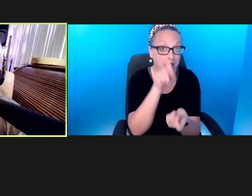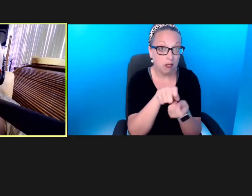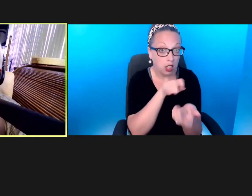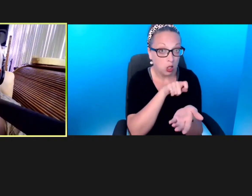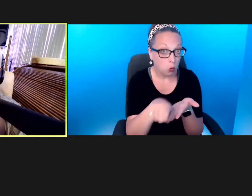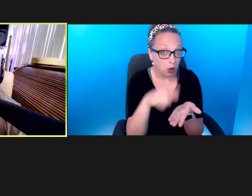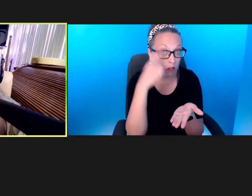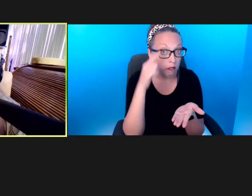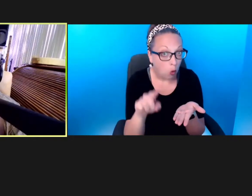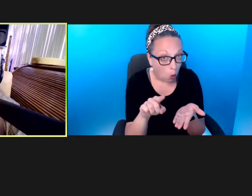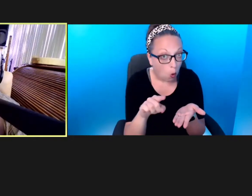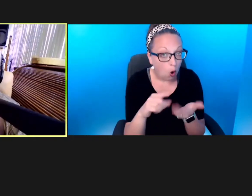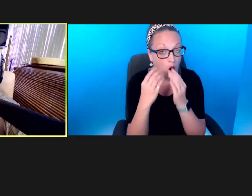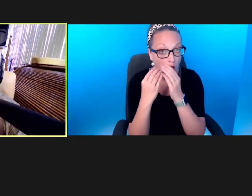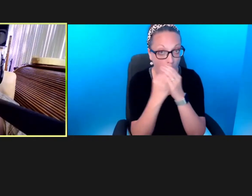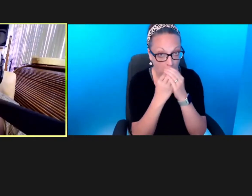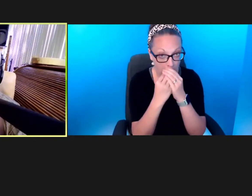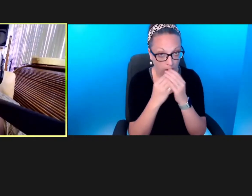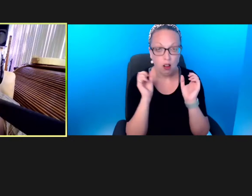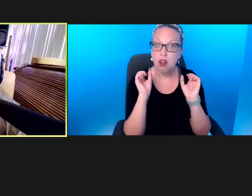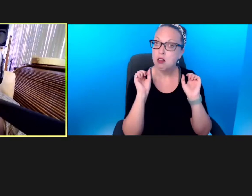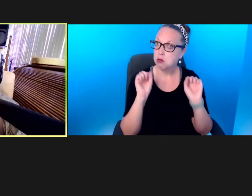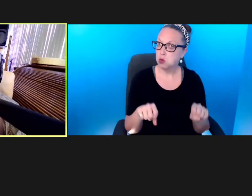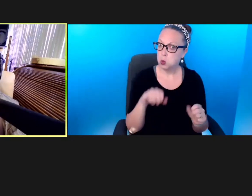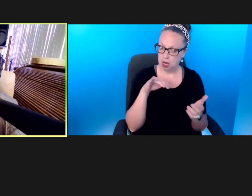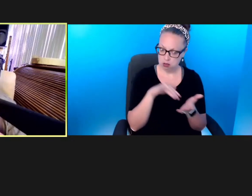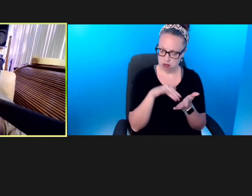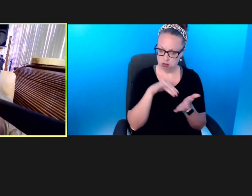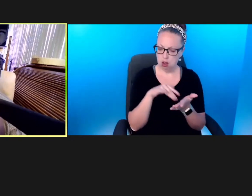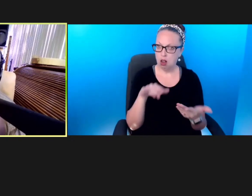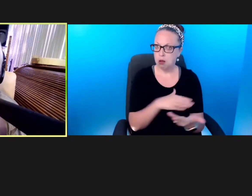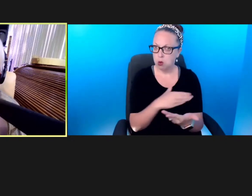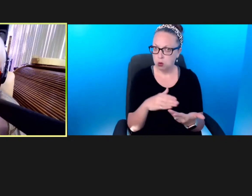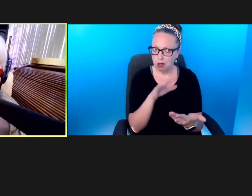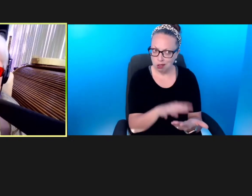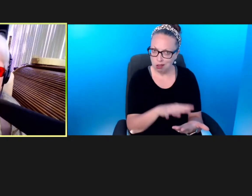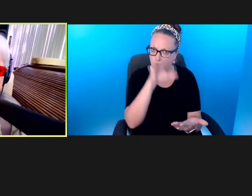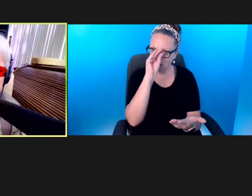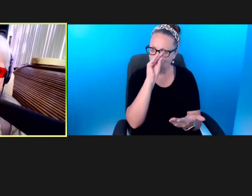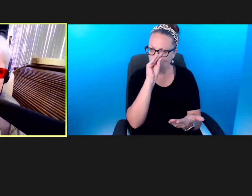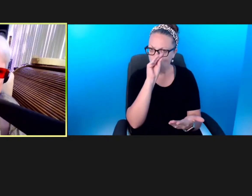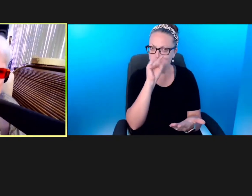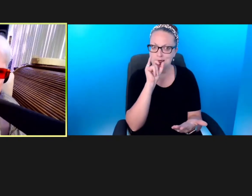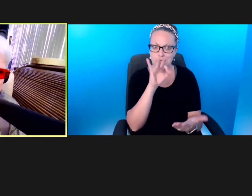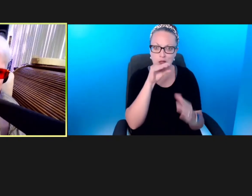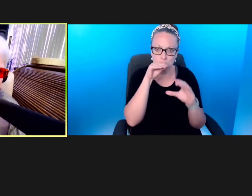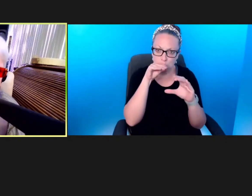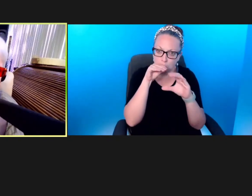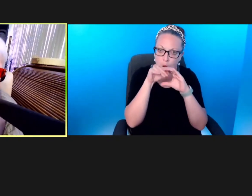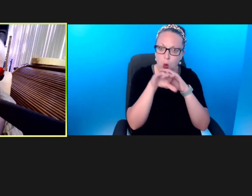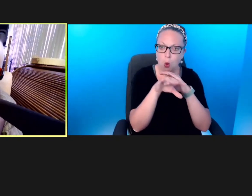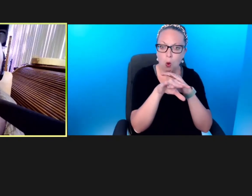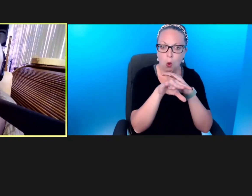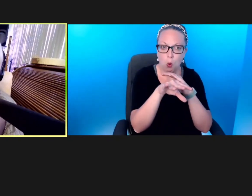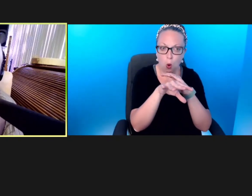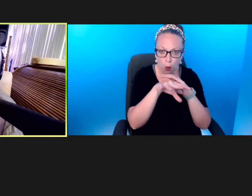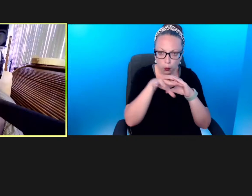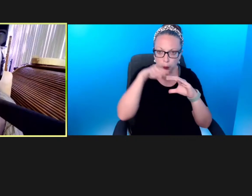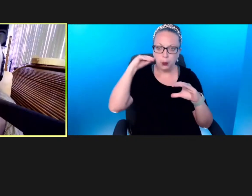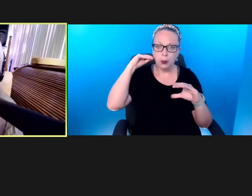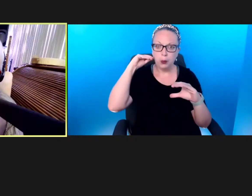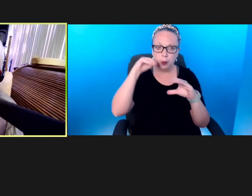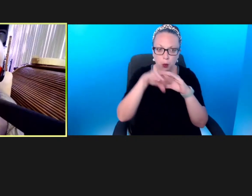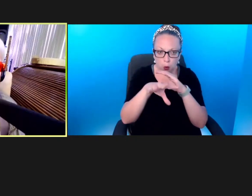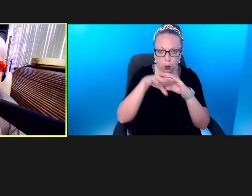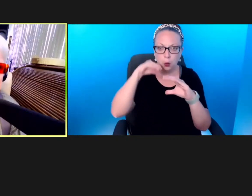harmonica, yes, you can study music and learn that if you blow in or